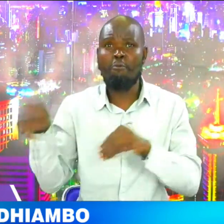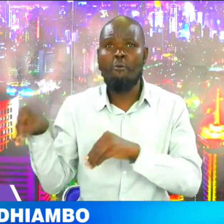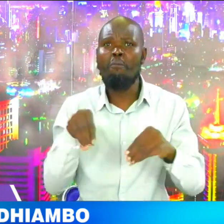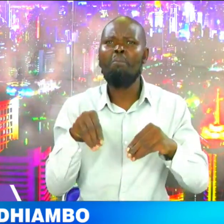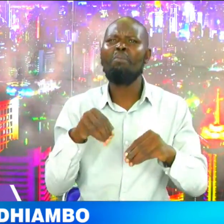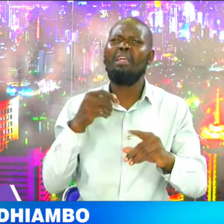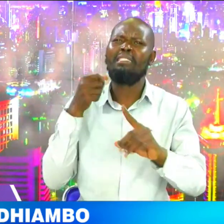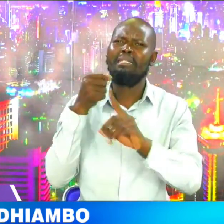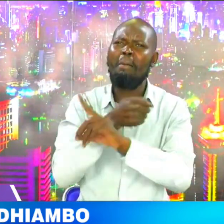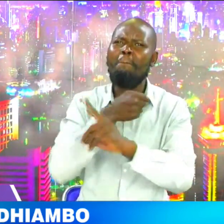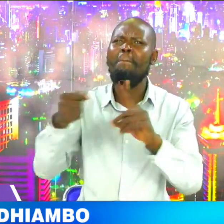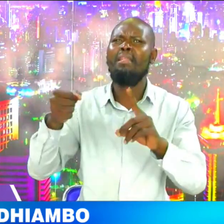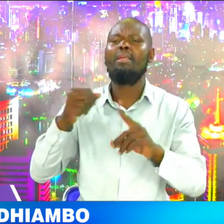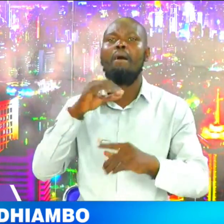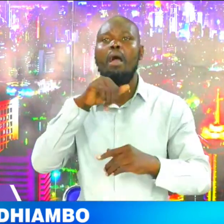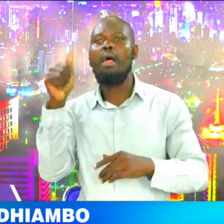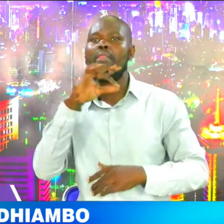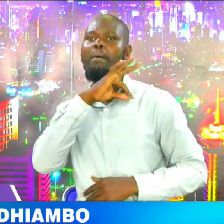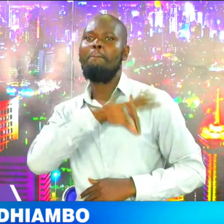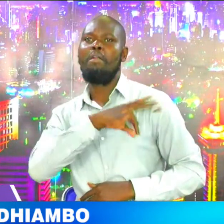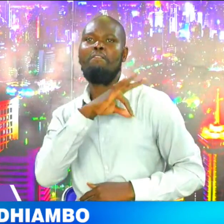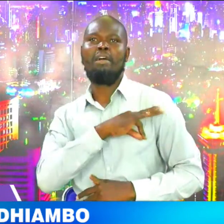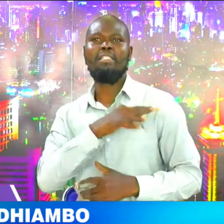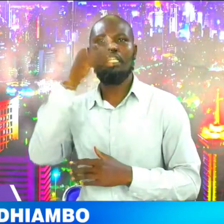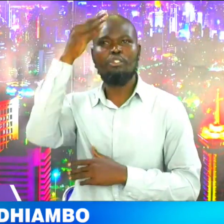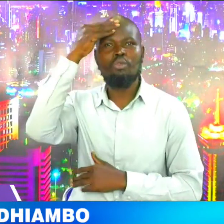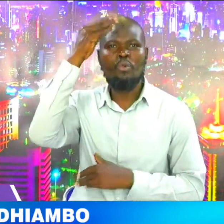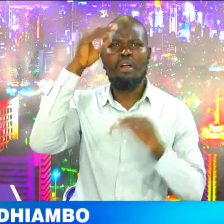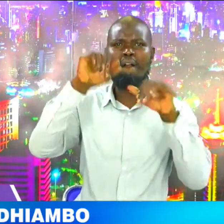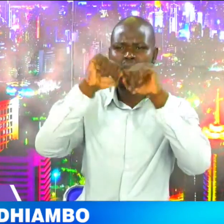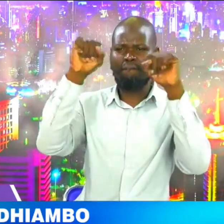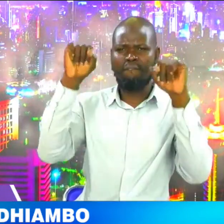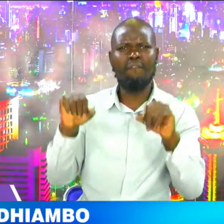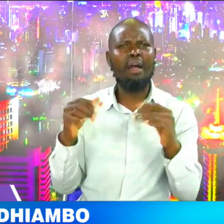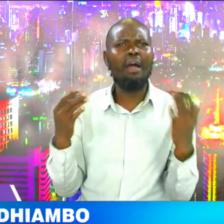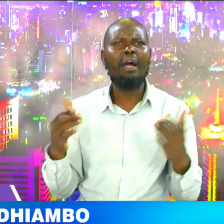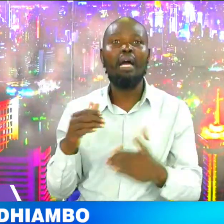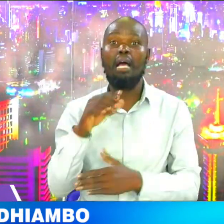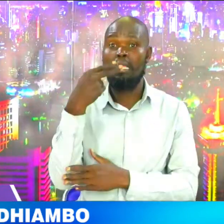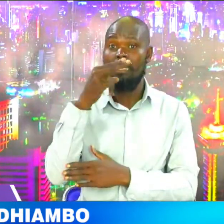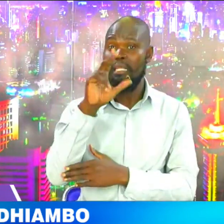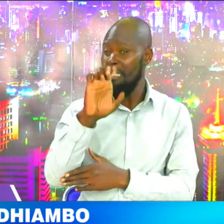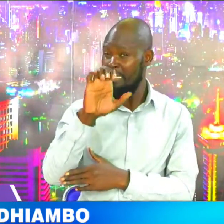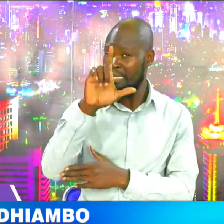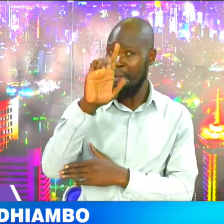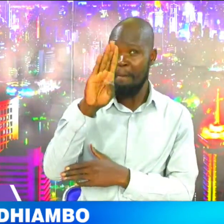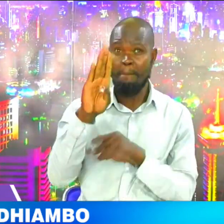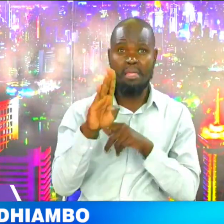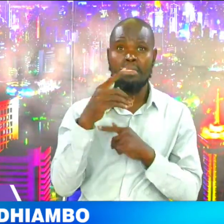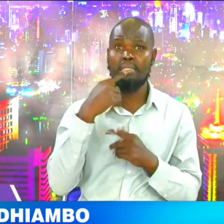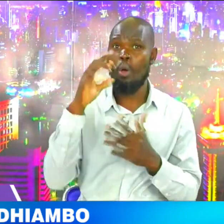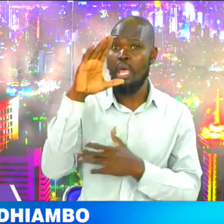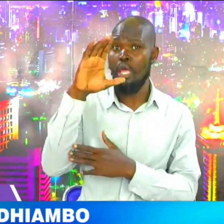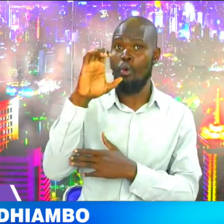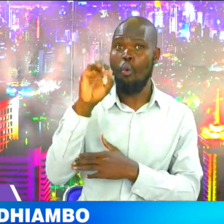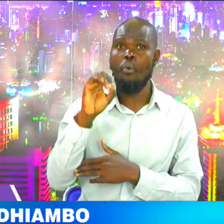as the board noted that the number of defaulters was on the rise a move that was affecting other